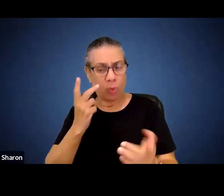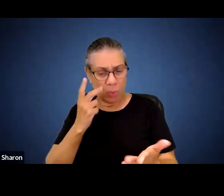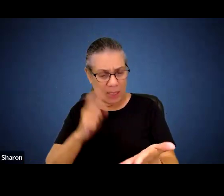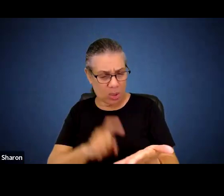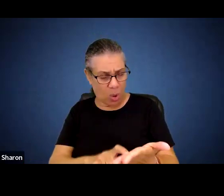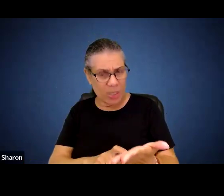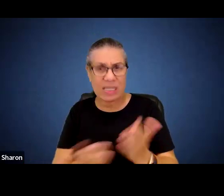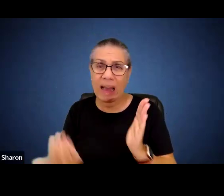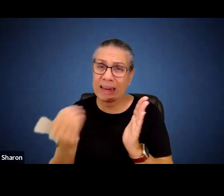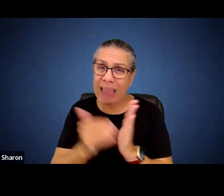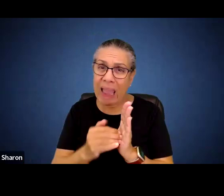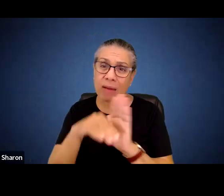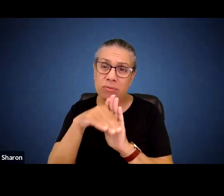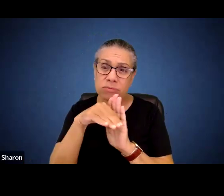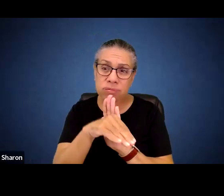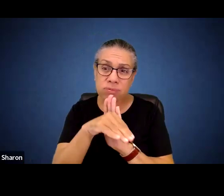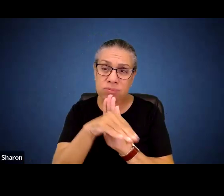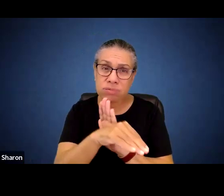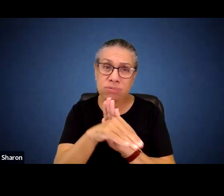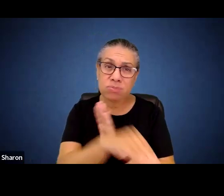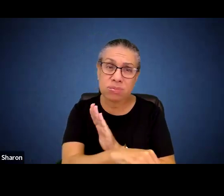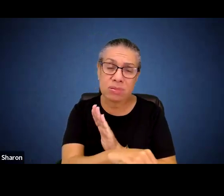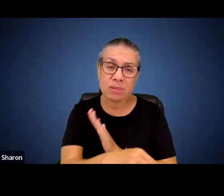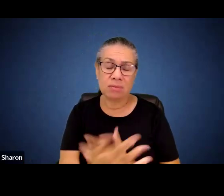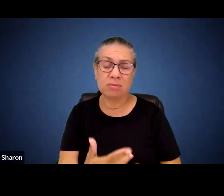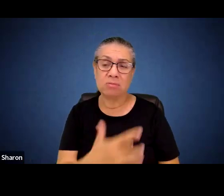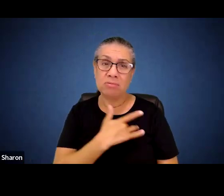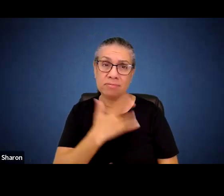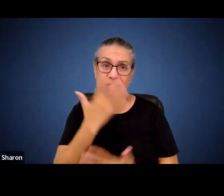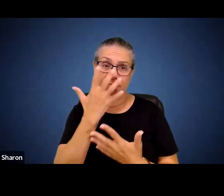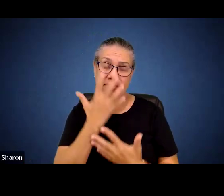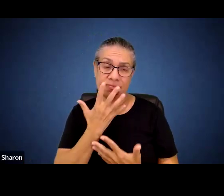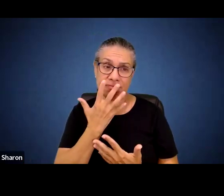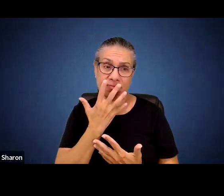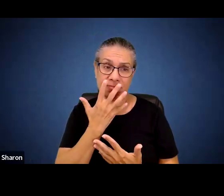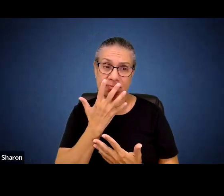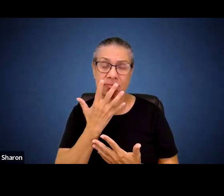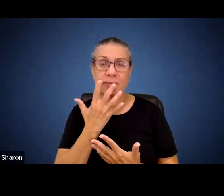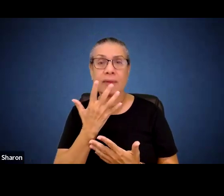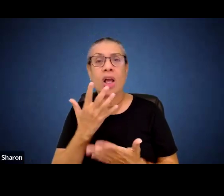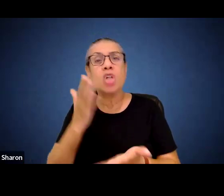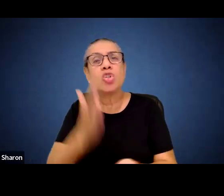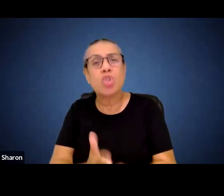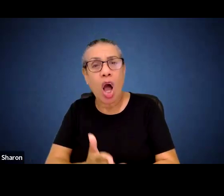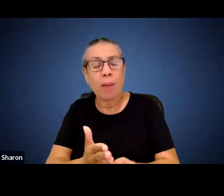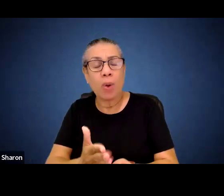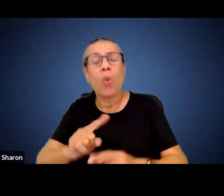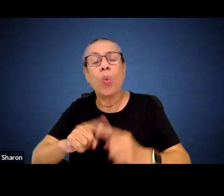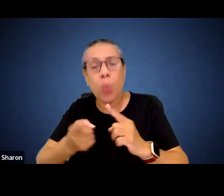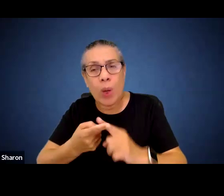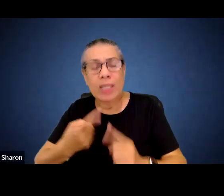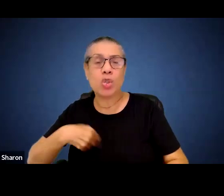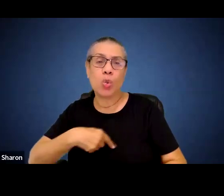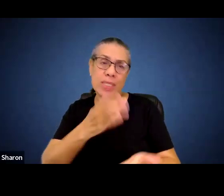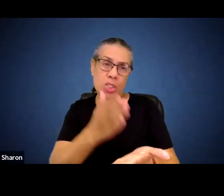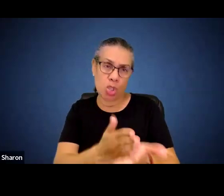yet again is hard. And it's like, what can we stop? So I'll